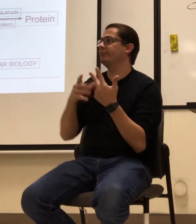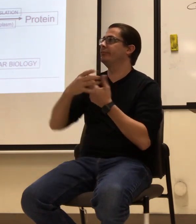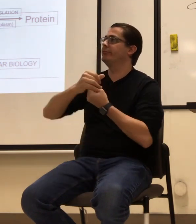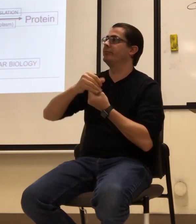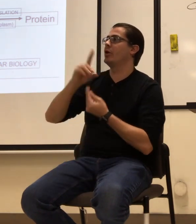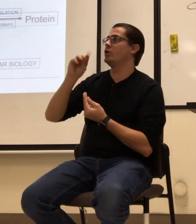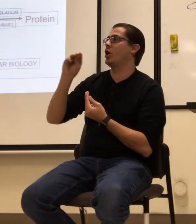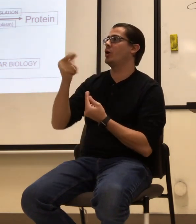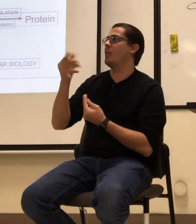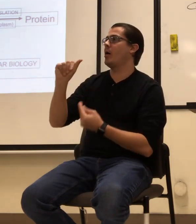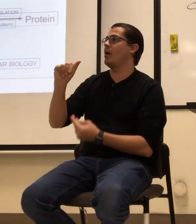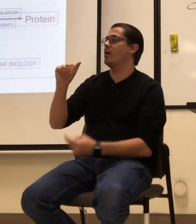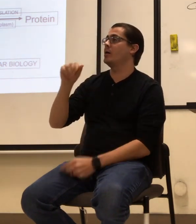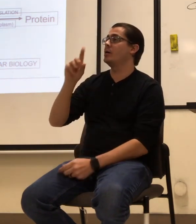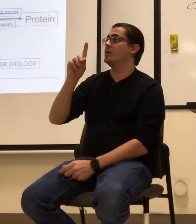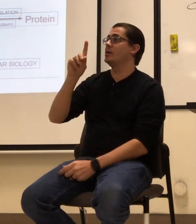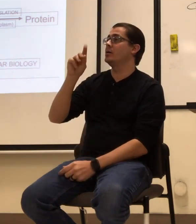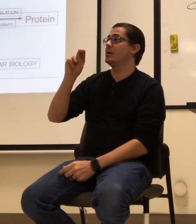DNA is the code.